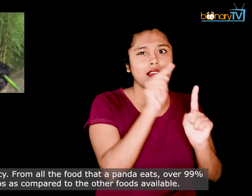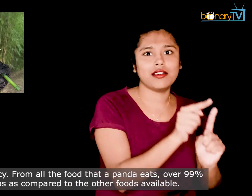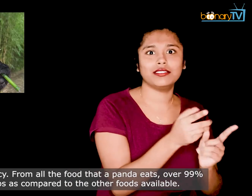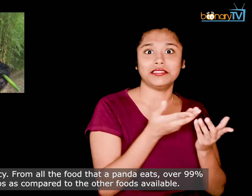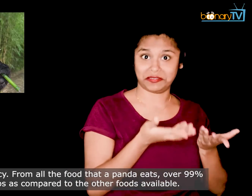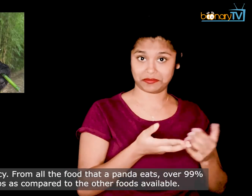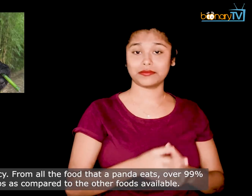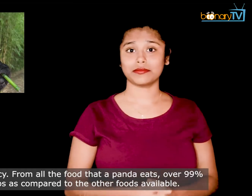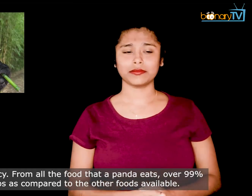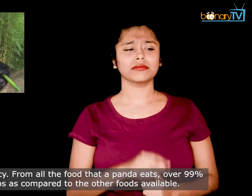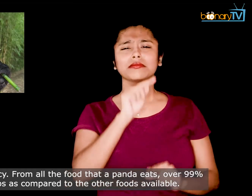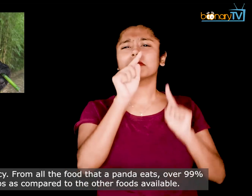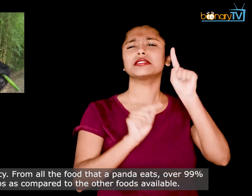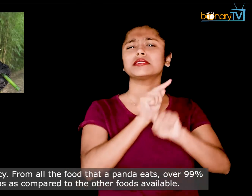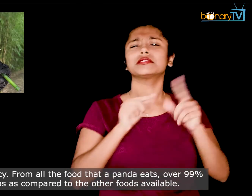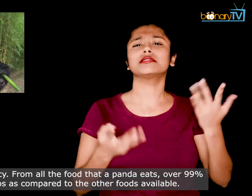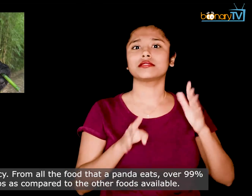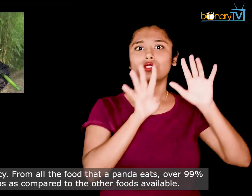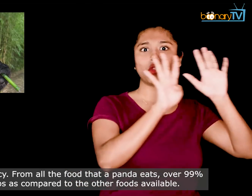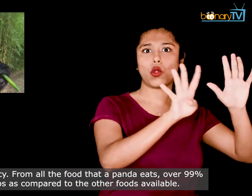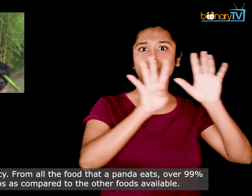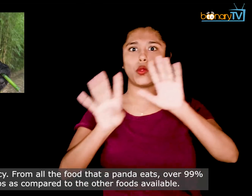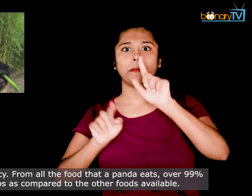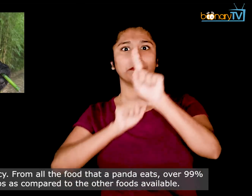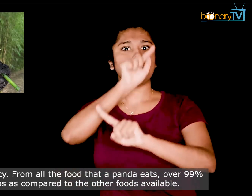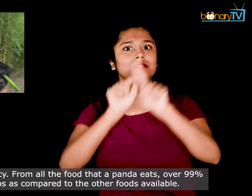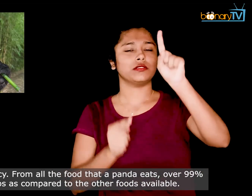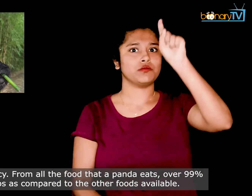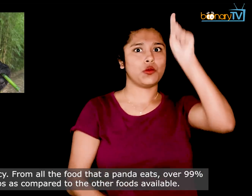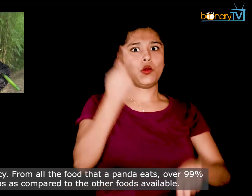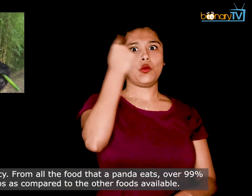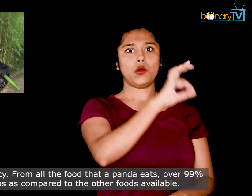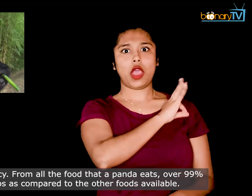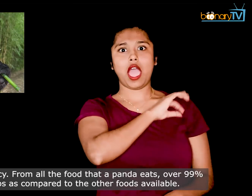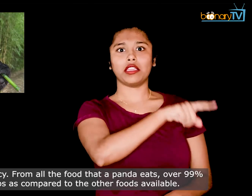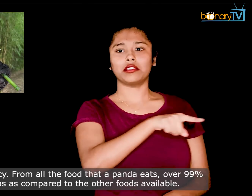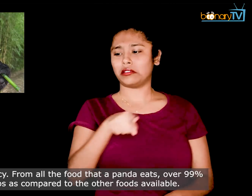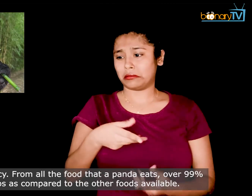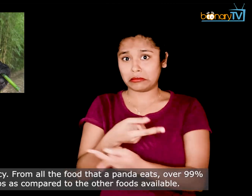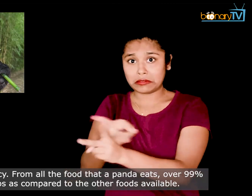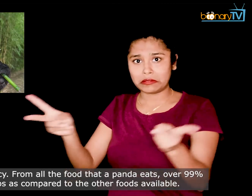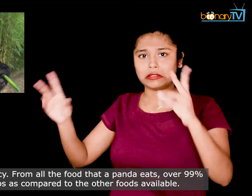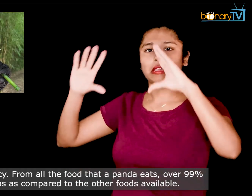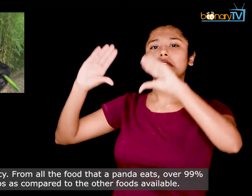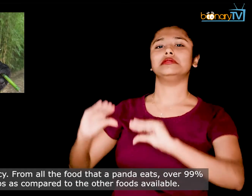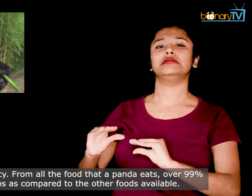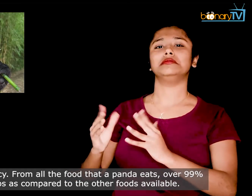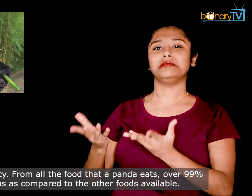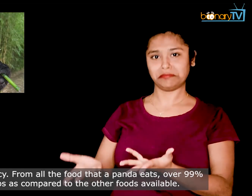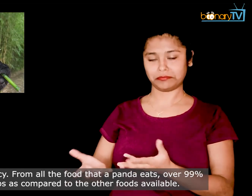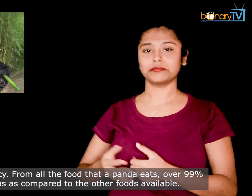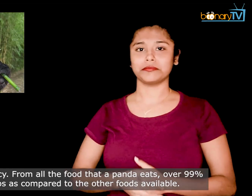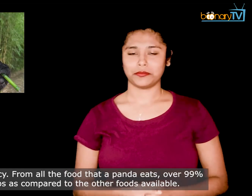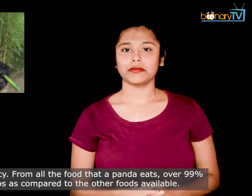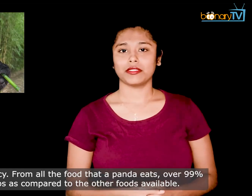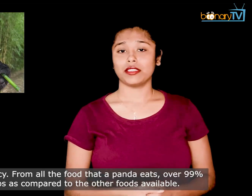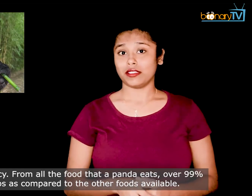delicacy. From all the food that a panda eats, over 99% is bamboos as compared to the other